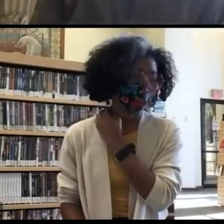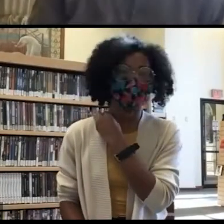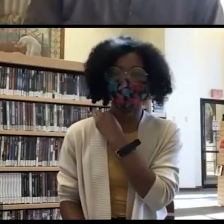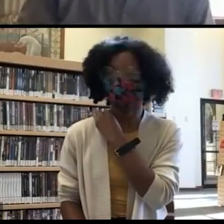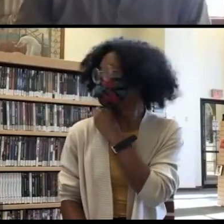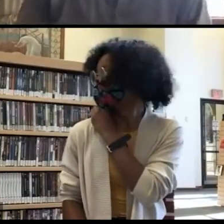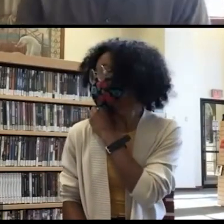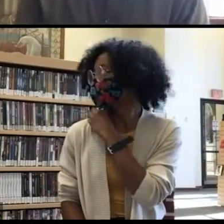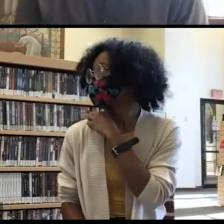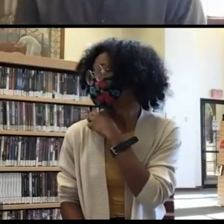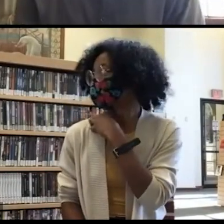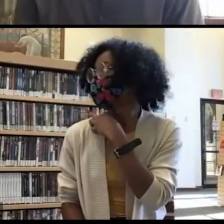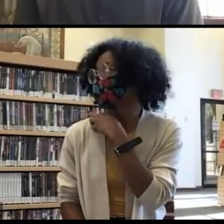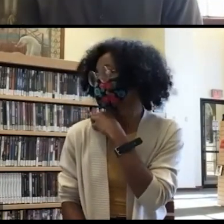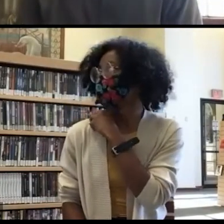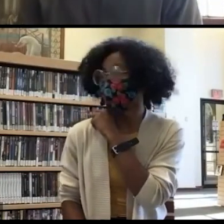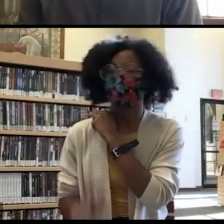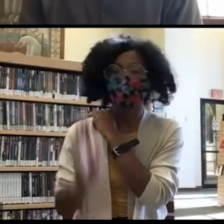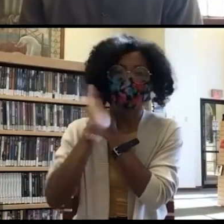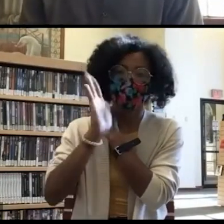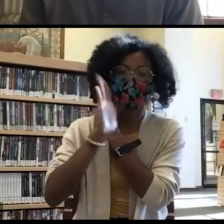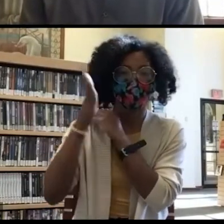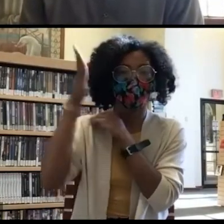We will have more events in the future.